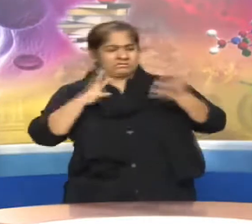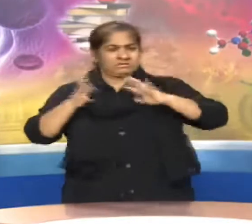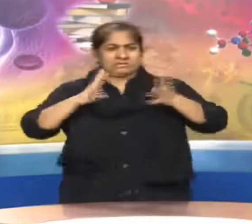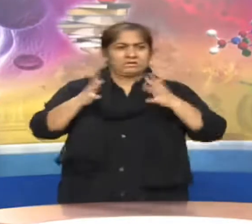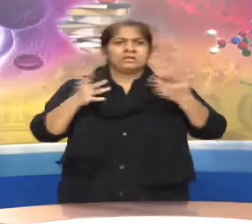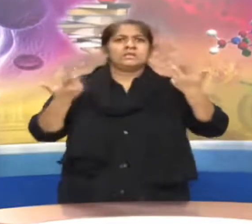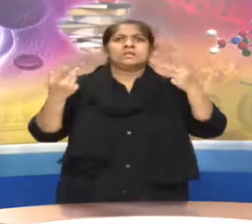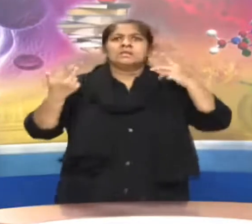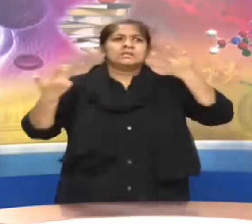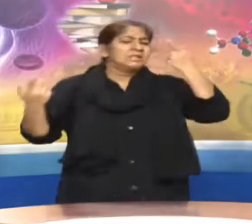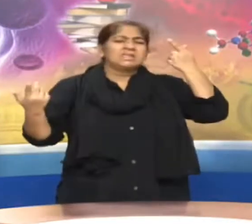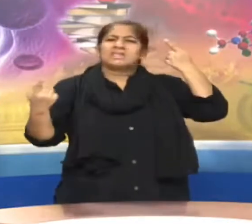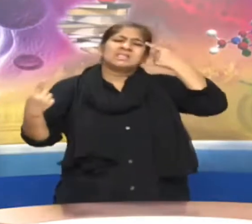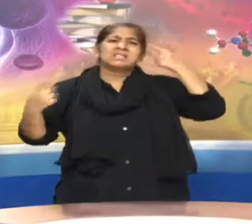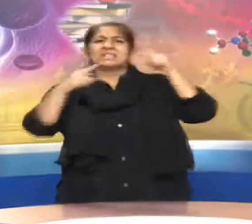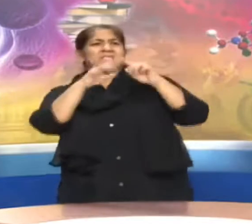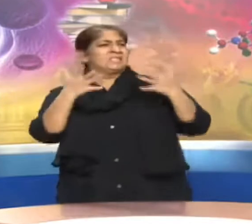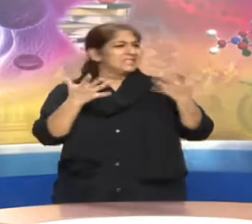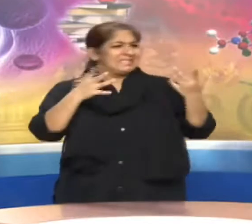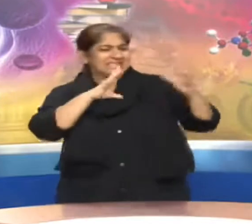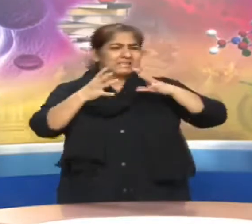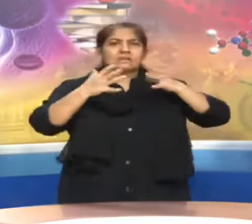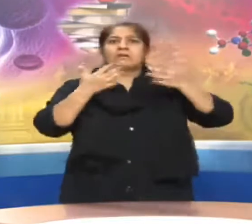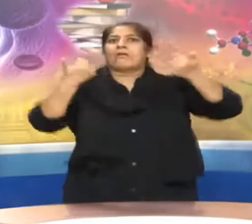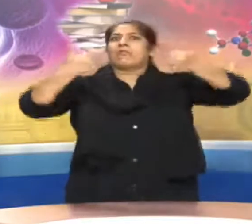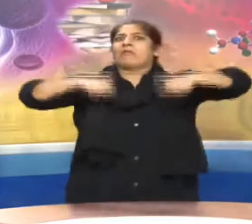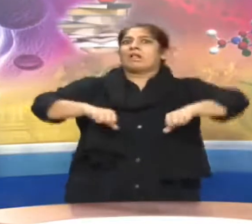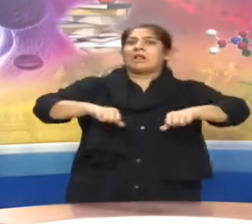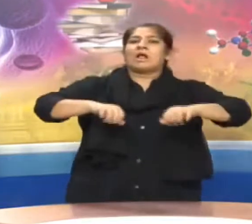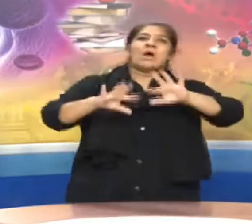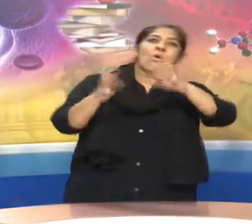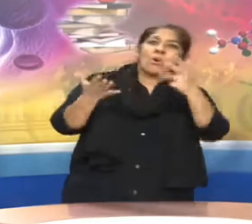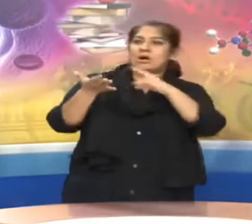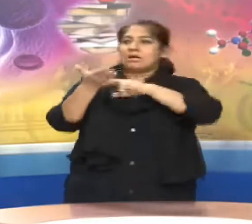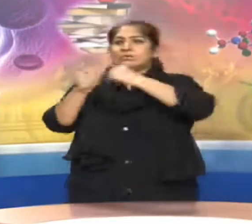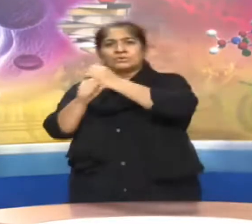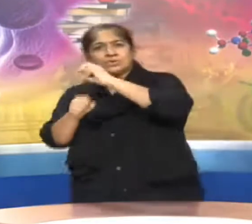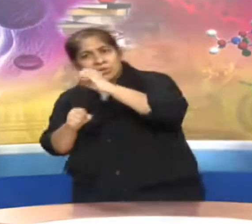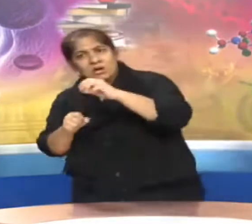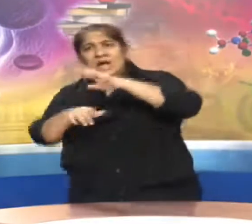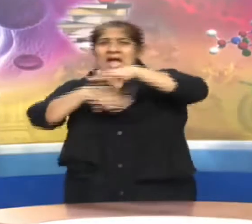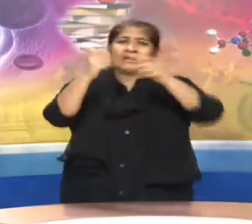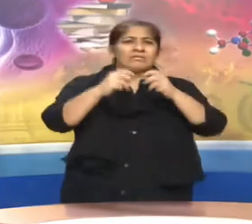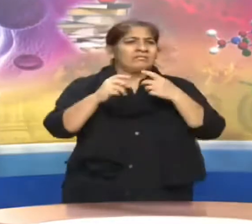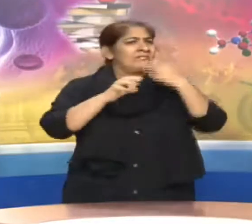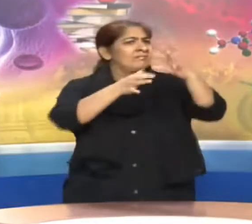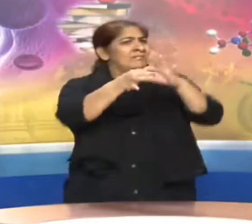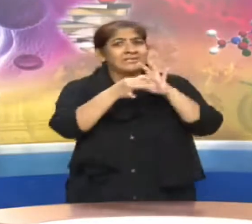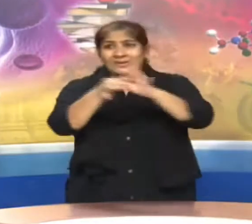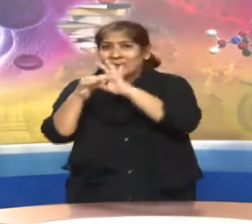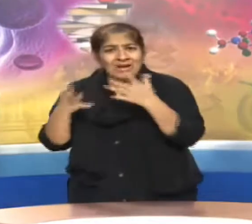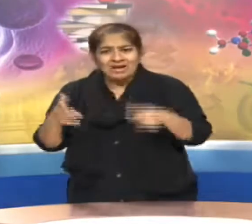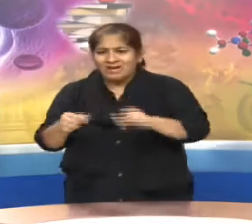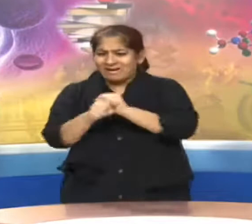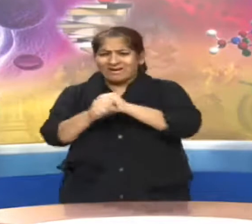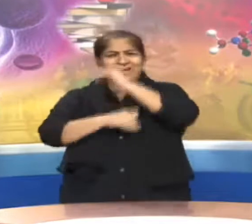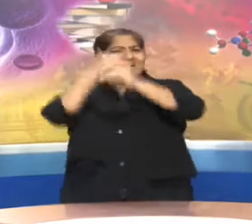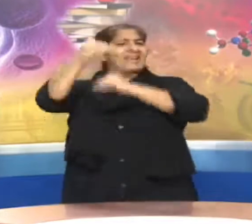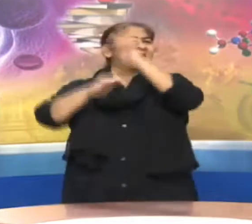person is giving voiceover. So it is going simultaneously. You can say it's going in harmonious way, in a smooth